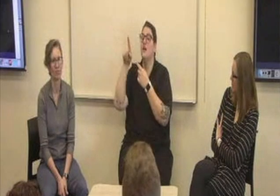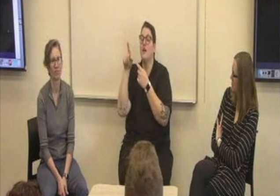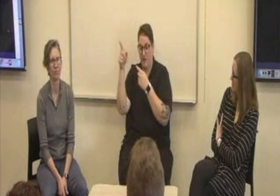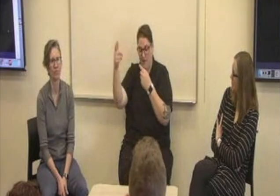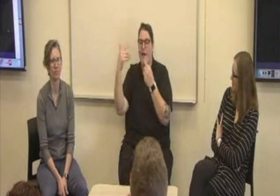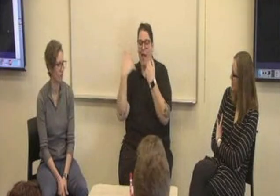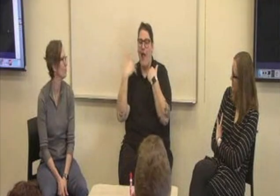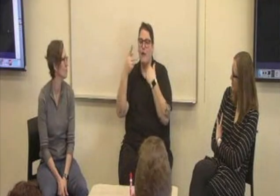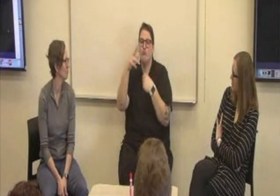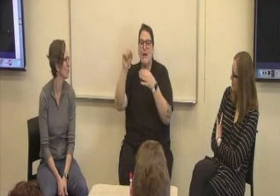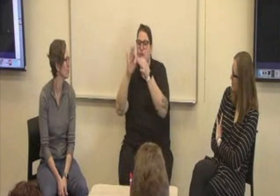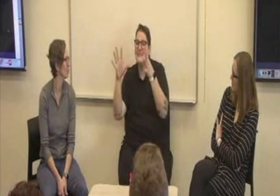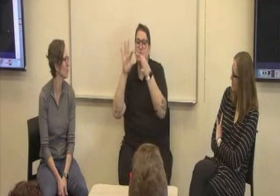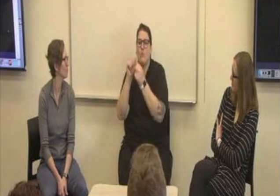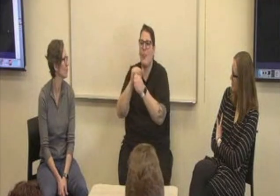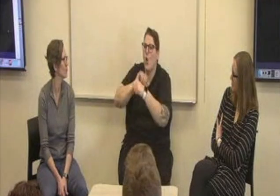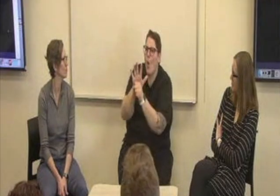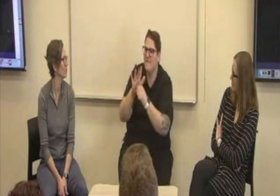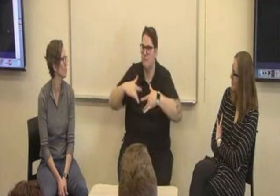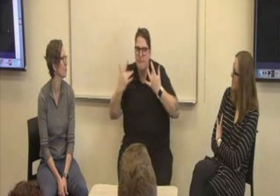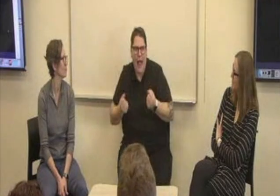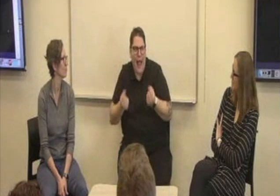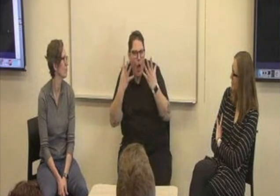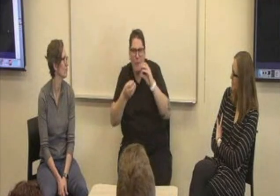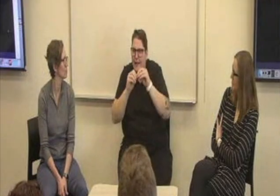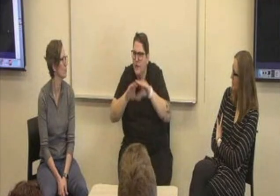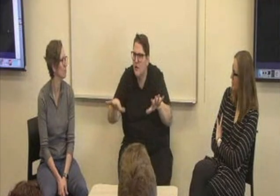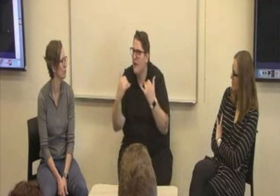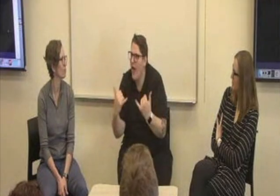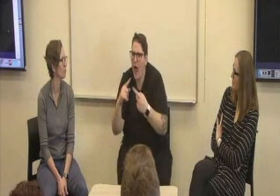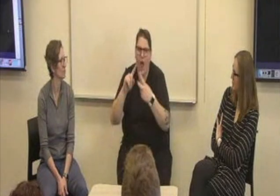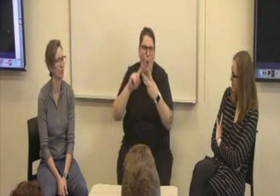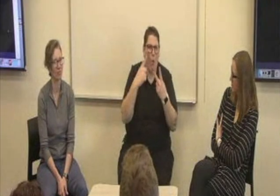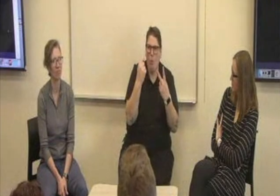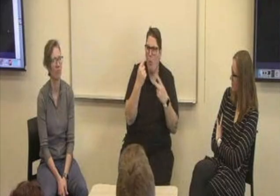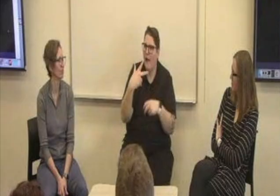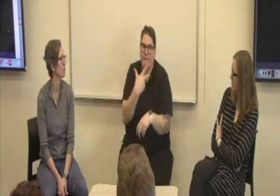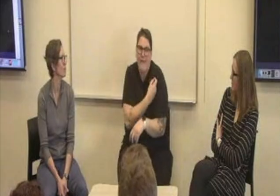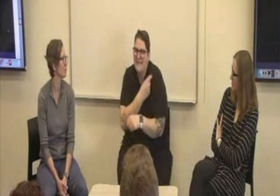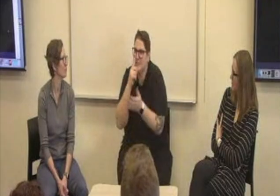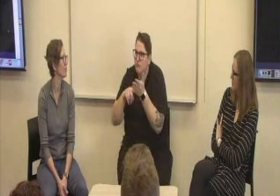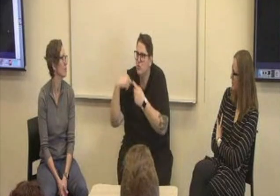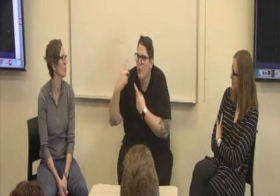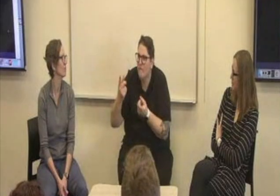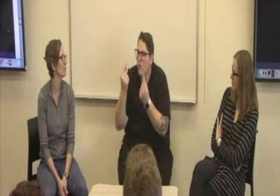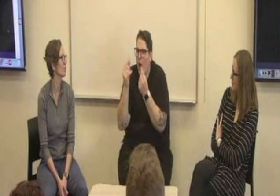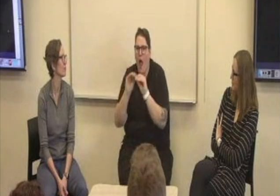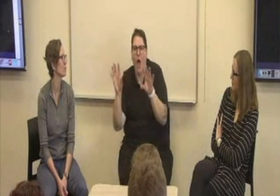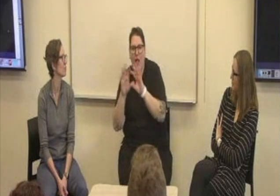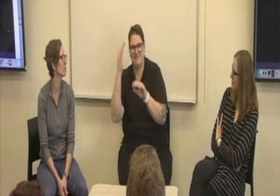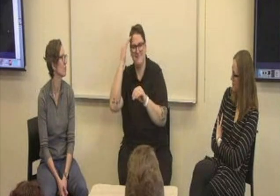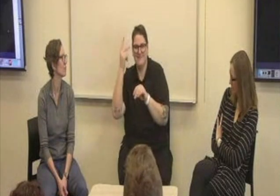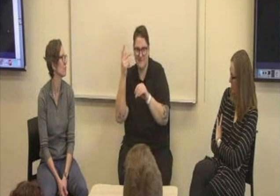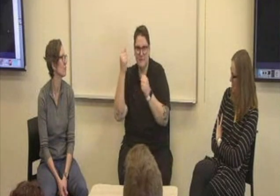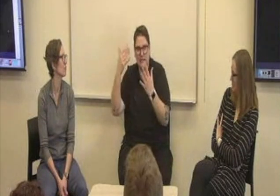University of Rochester, where they had press releases about COVID, you know, statistics, numbers, vaccine